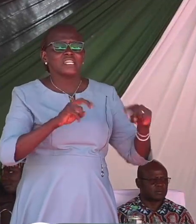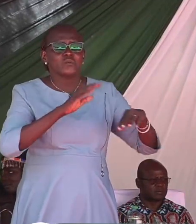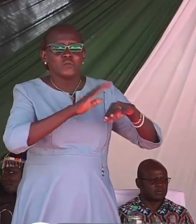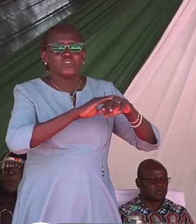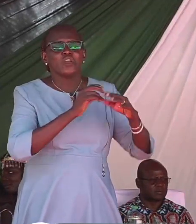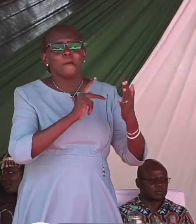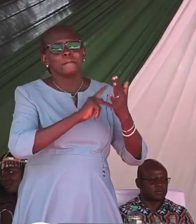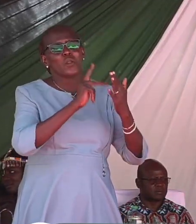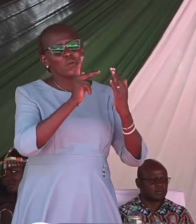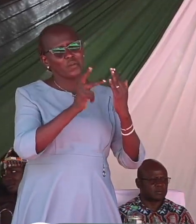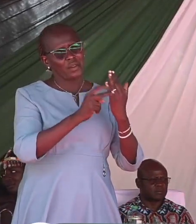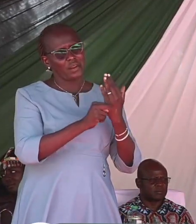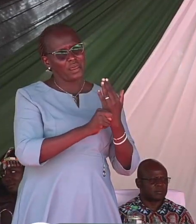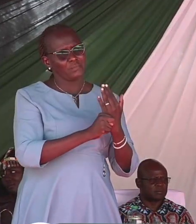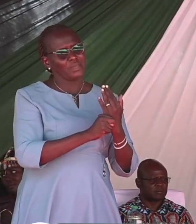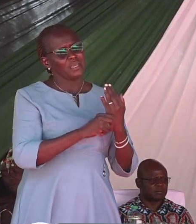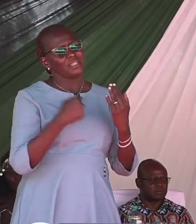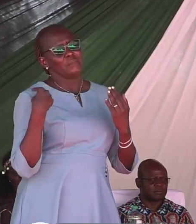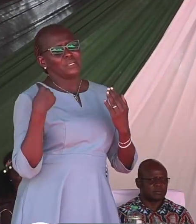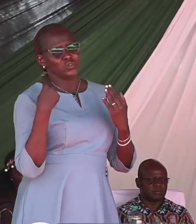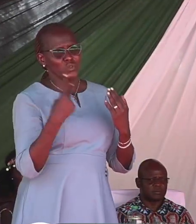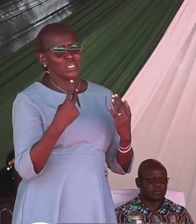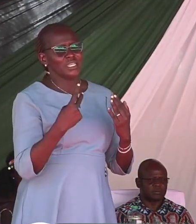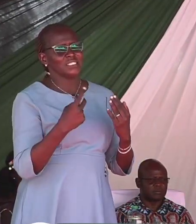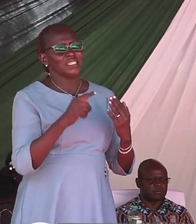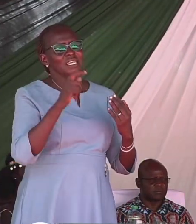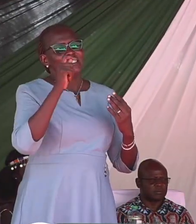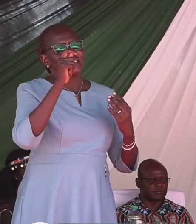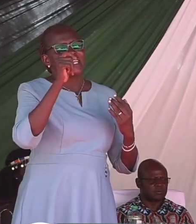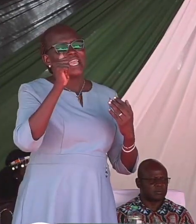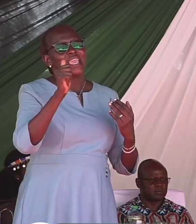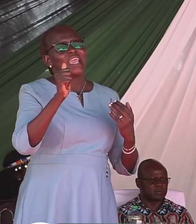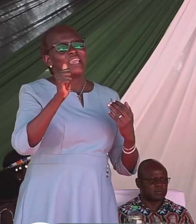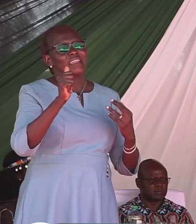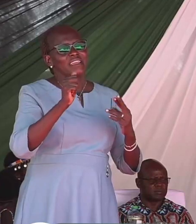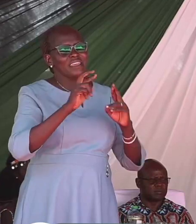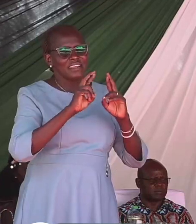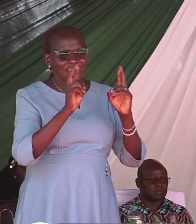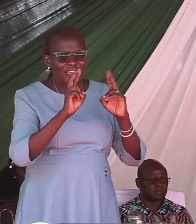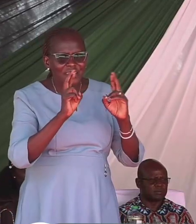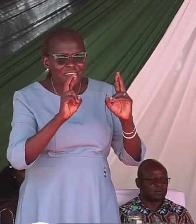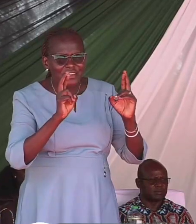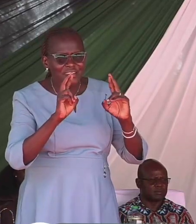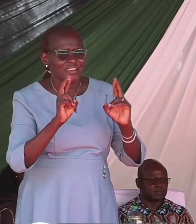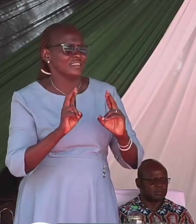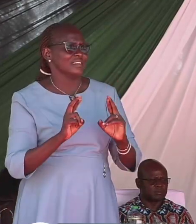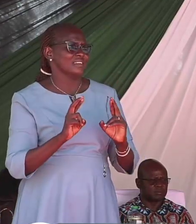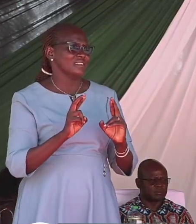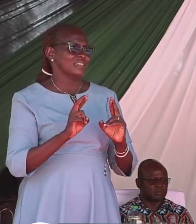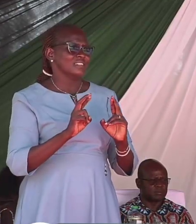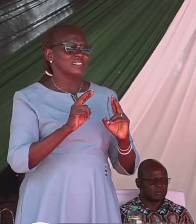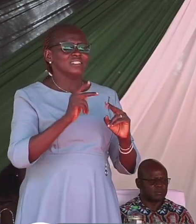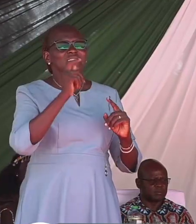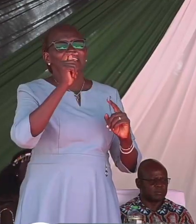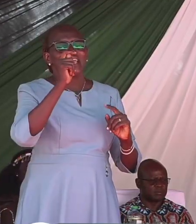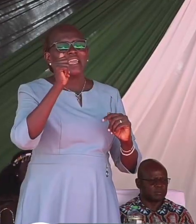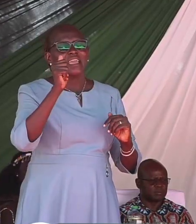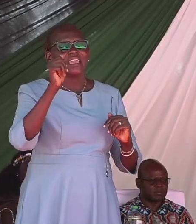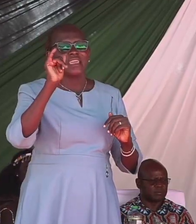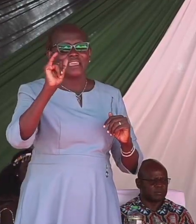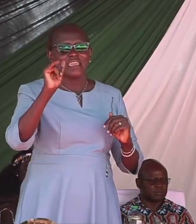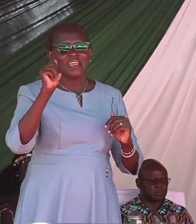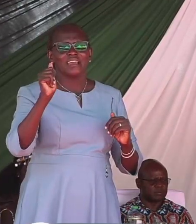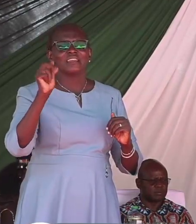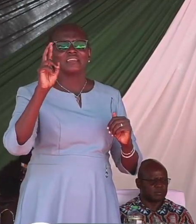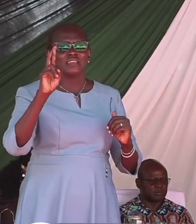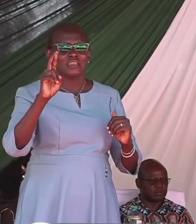program. Now the second program is Tayari, still under EDU. I know there's no any other counties doing the Tayari program. This is a